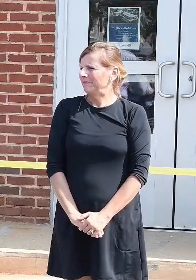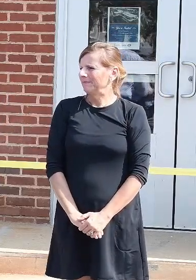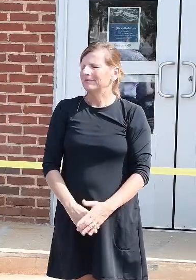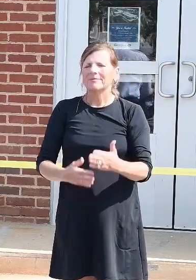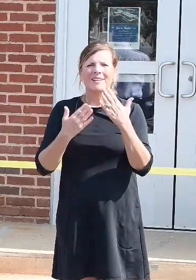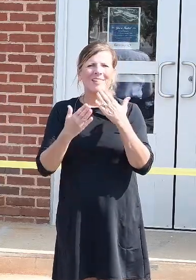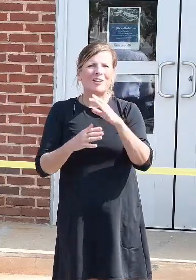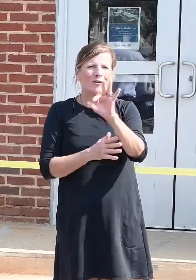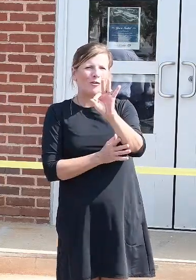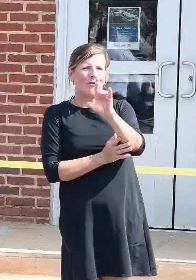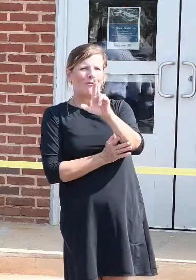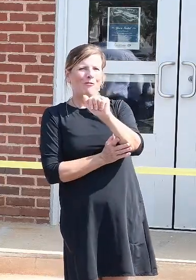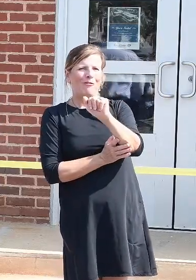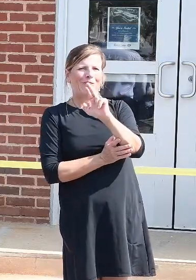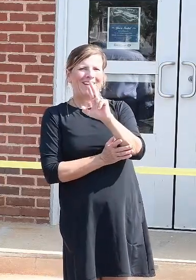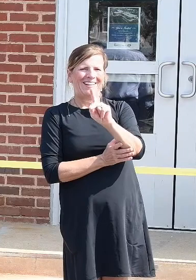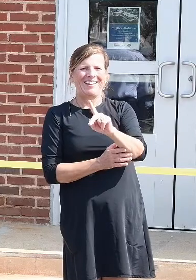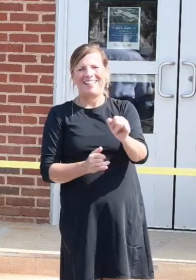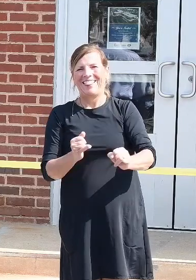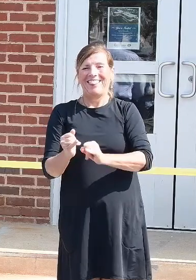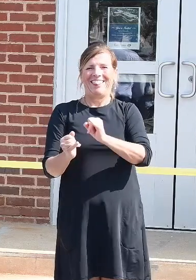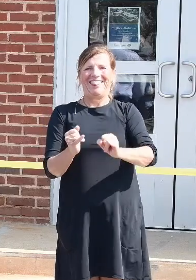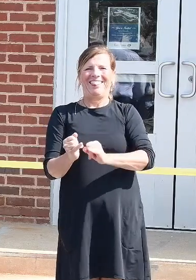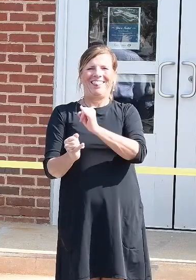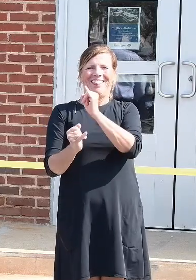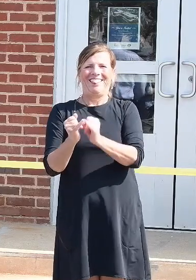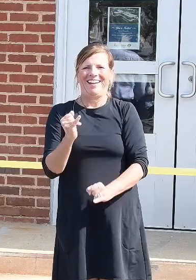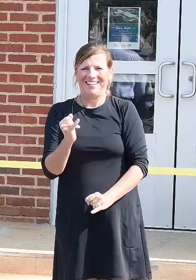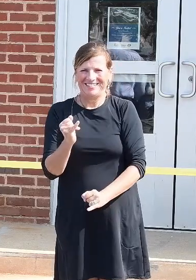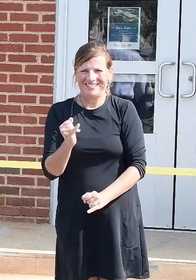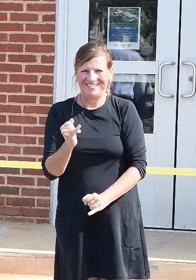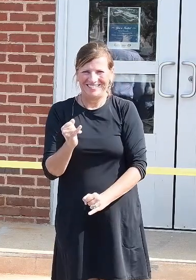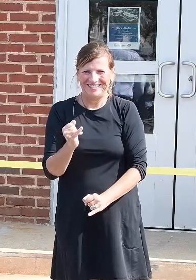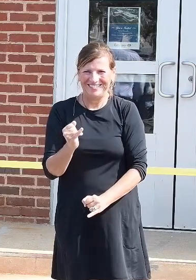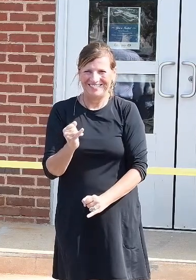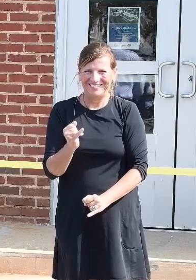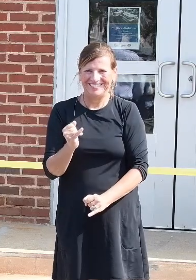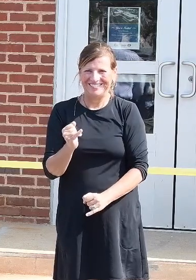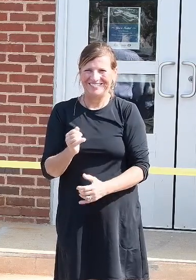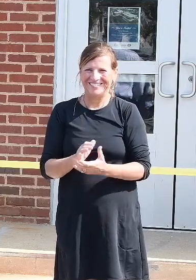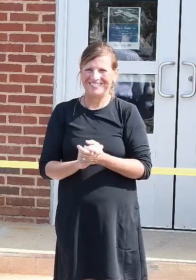Thank you, Frank. Last but not least,